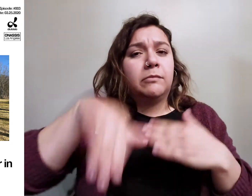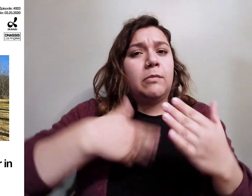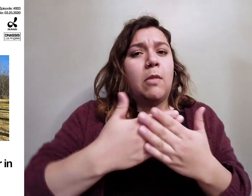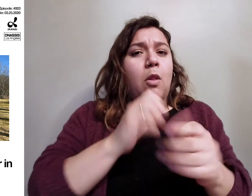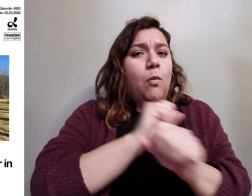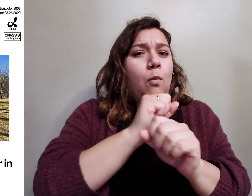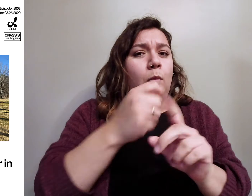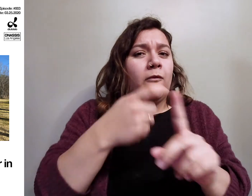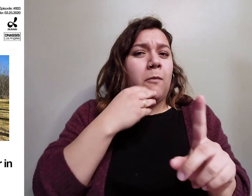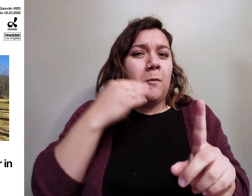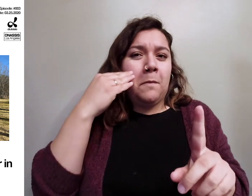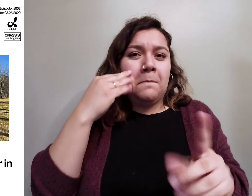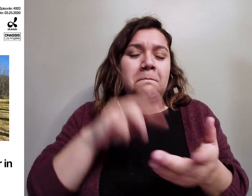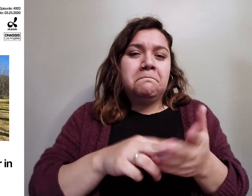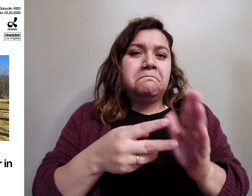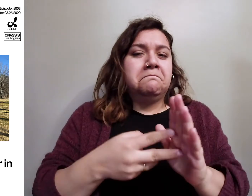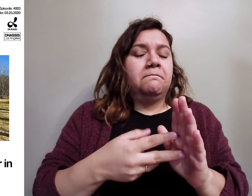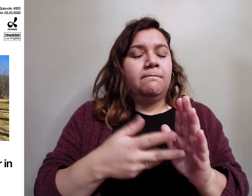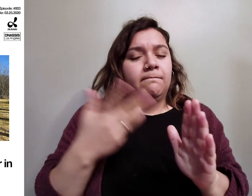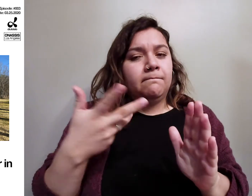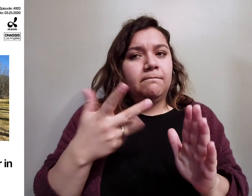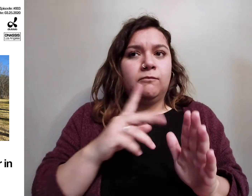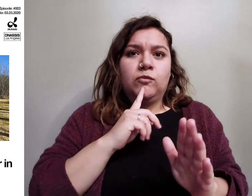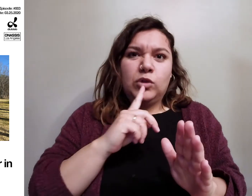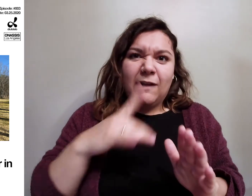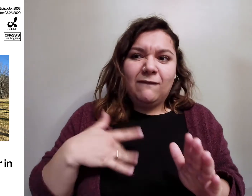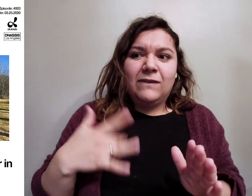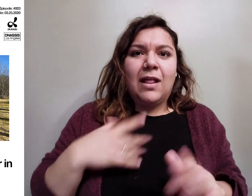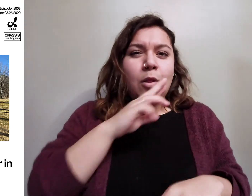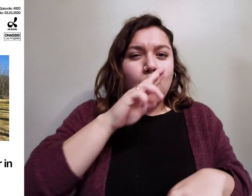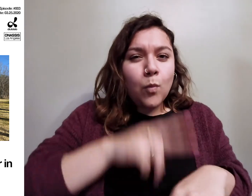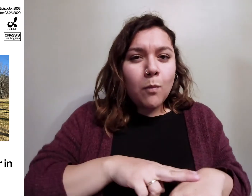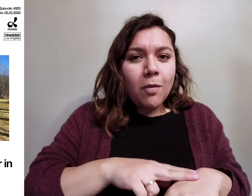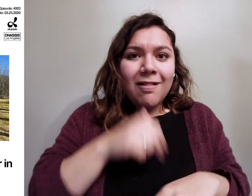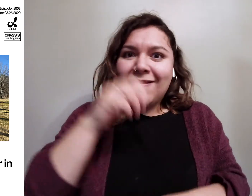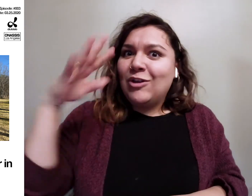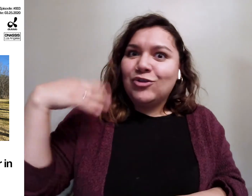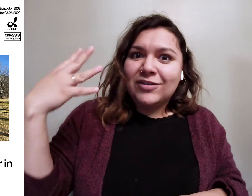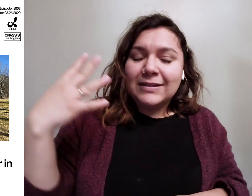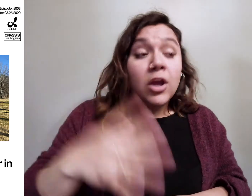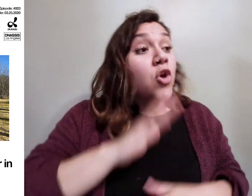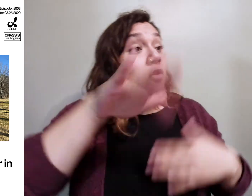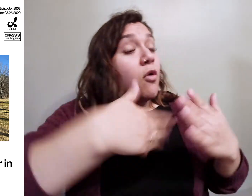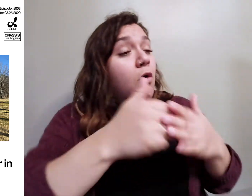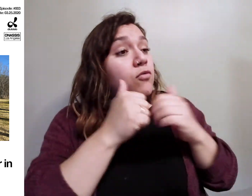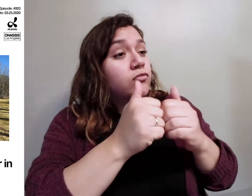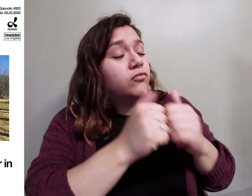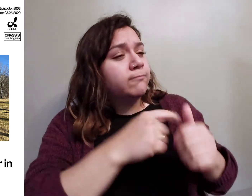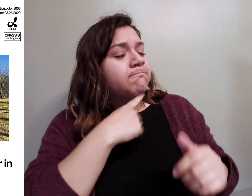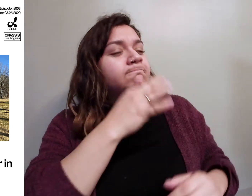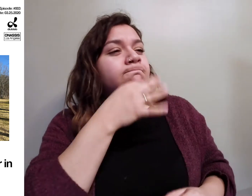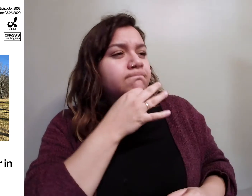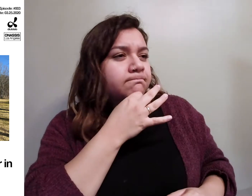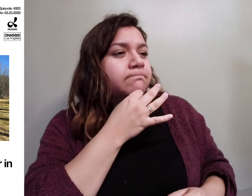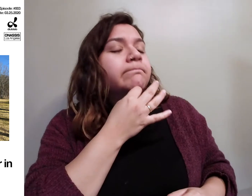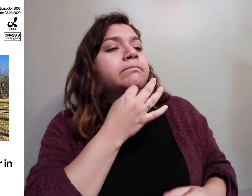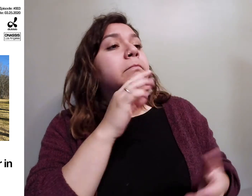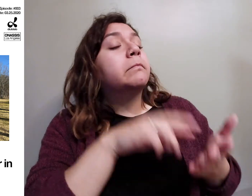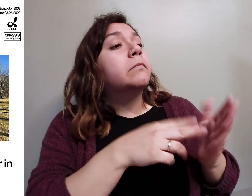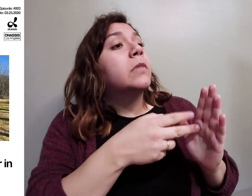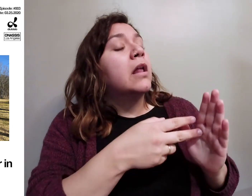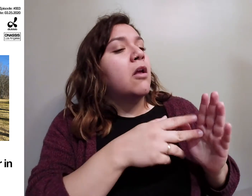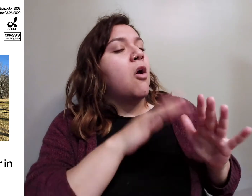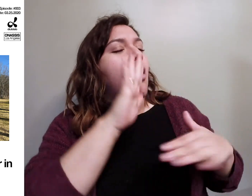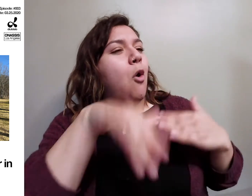do work from home, because that really keeps you kind of sane. You're all together. I'm really curious what